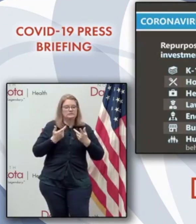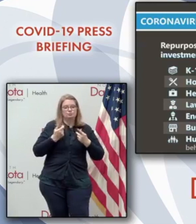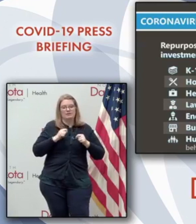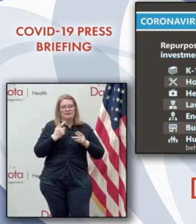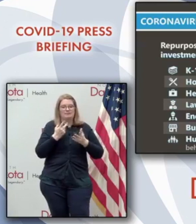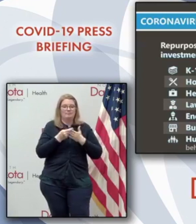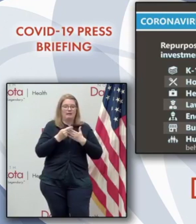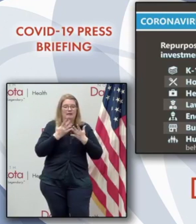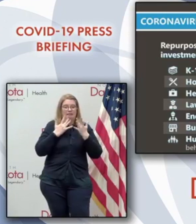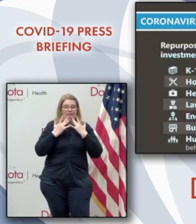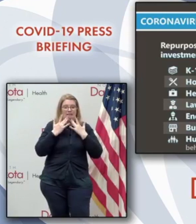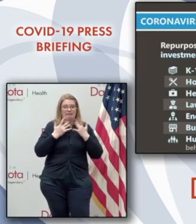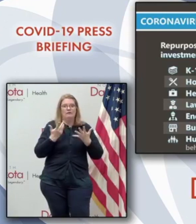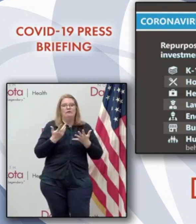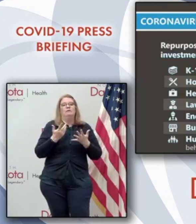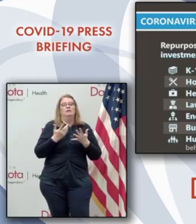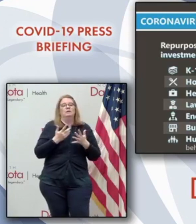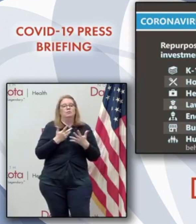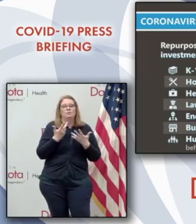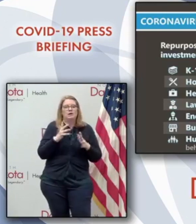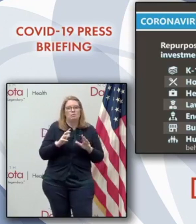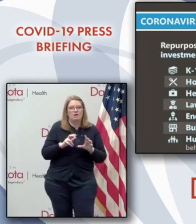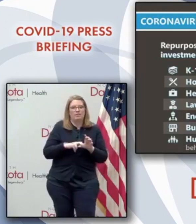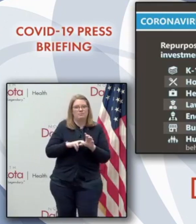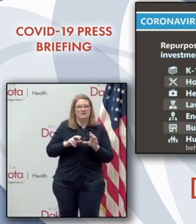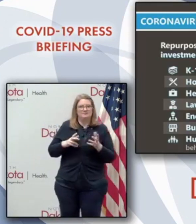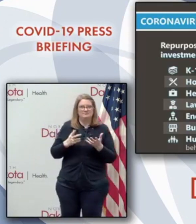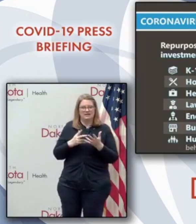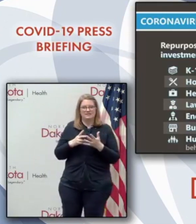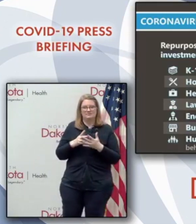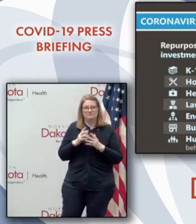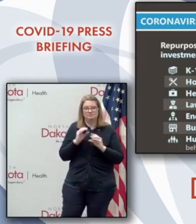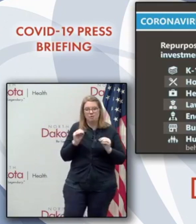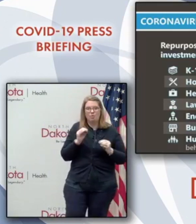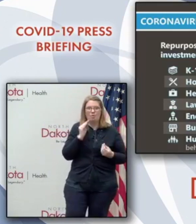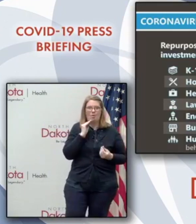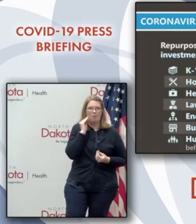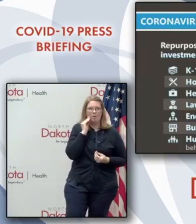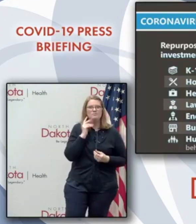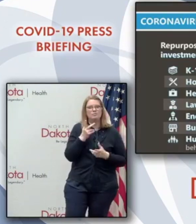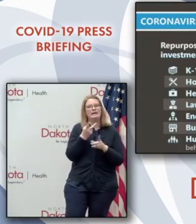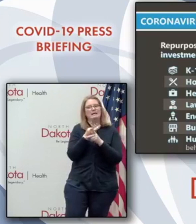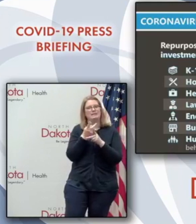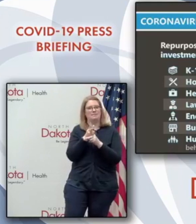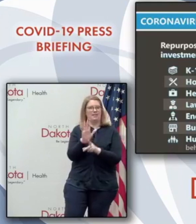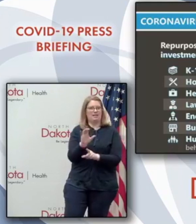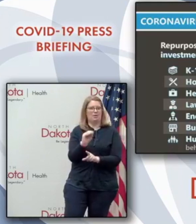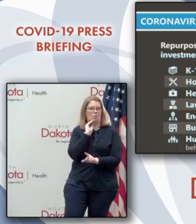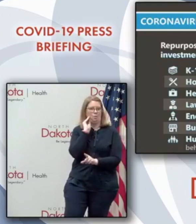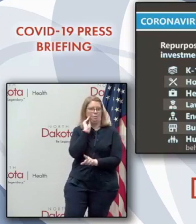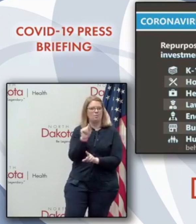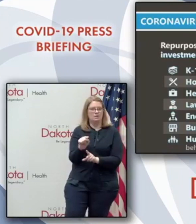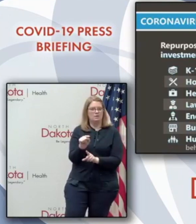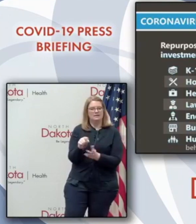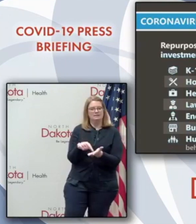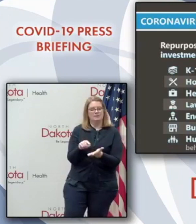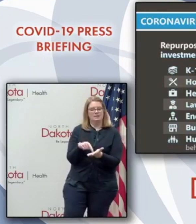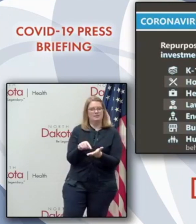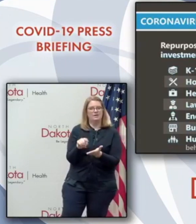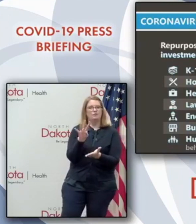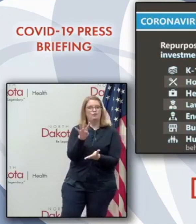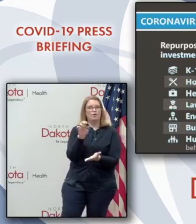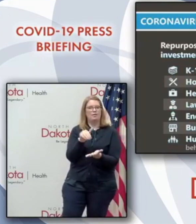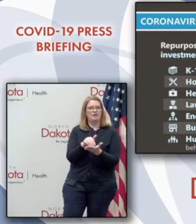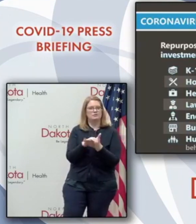people housed, as opposed to the more expensive approach for them to become homeless, to help them get through this time,